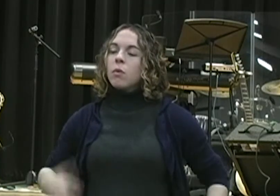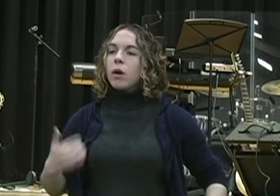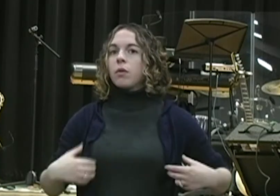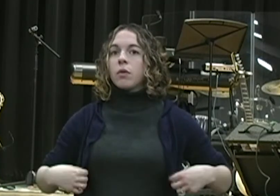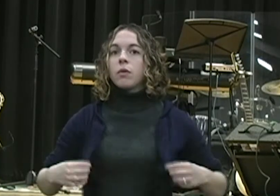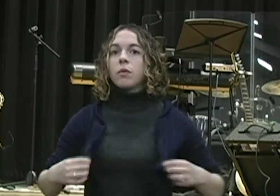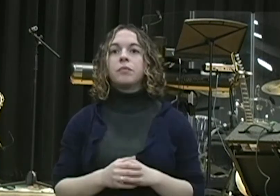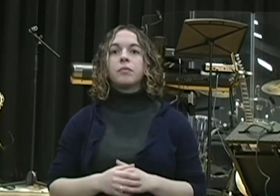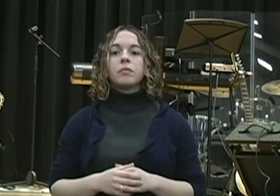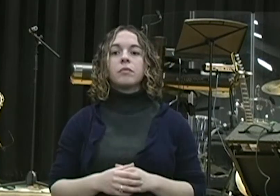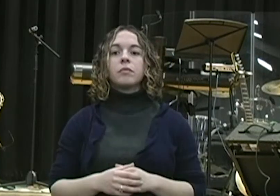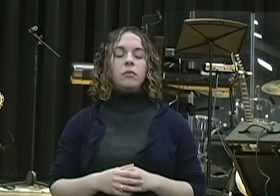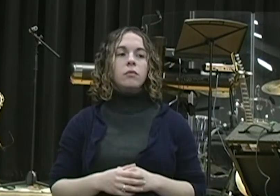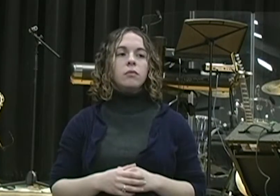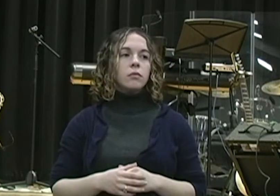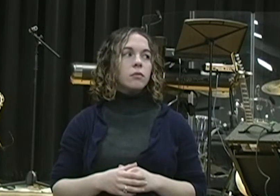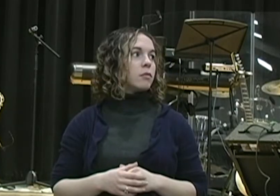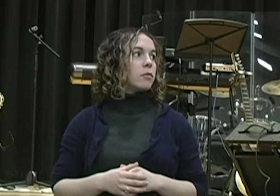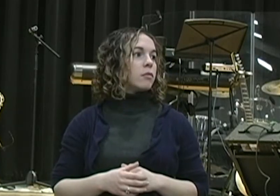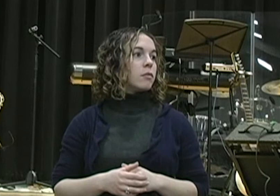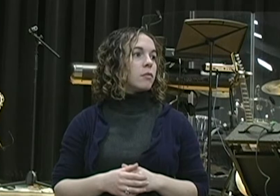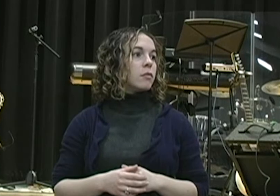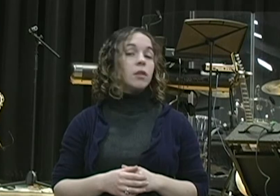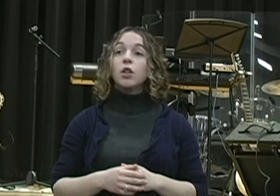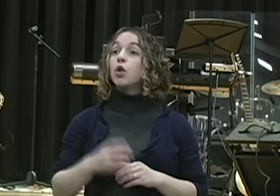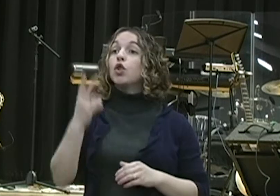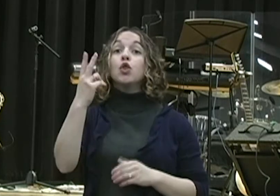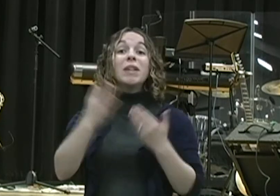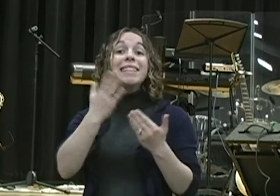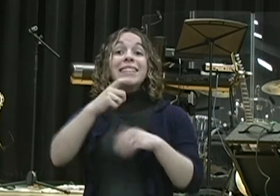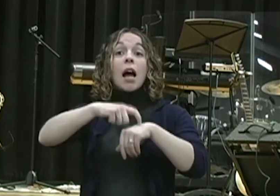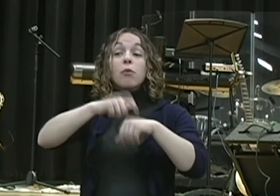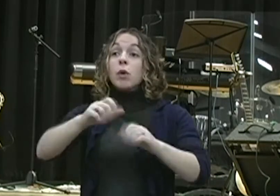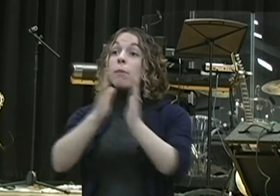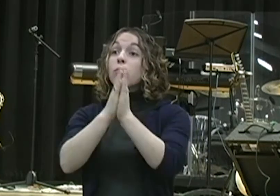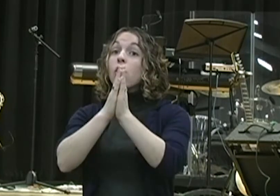you two simple times before you go to bed and as you wake up. That's two. It shouldn't be easier to find another time.